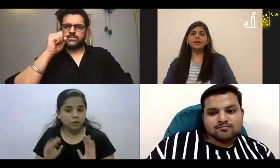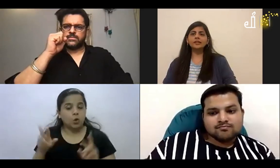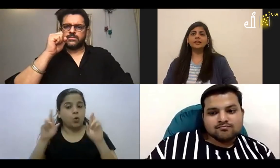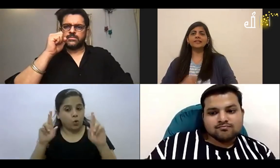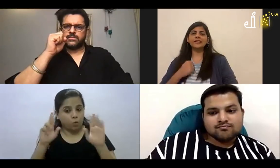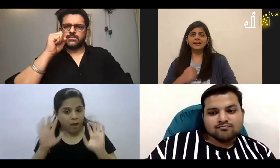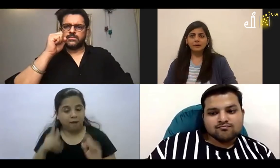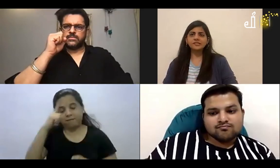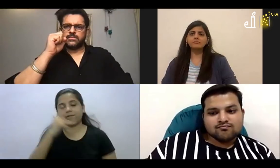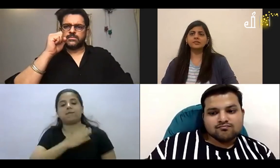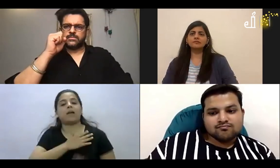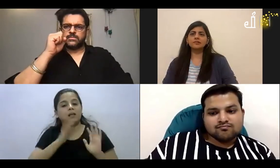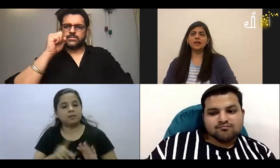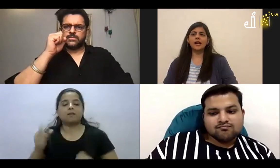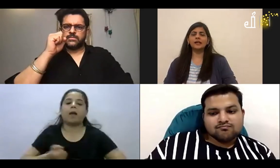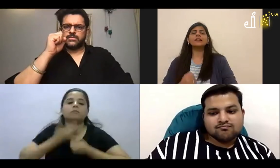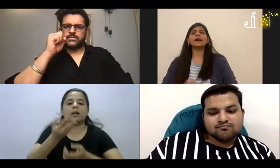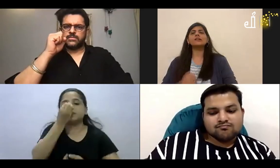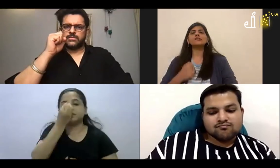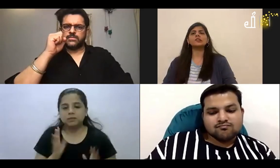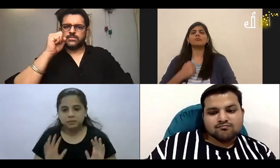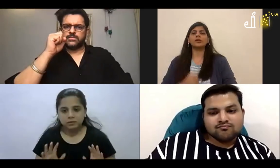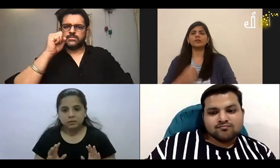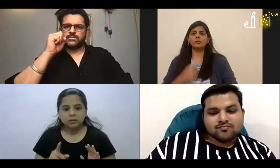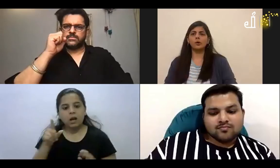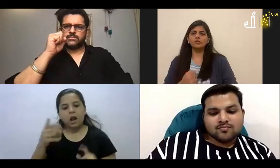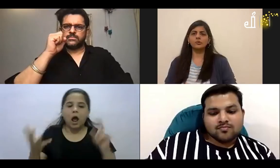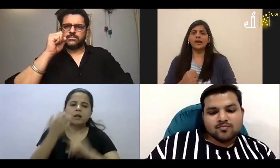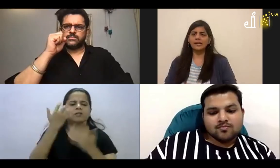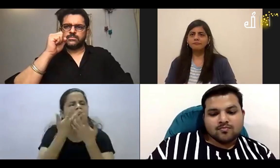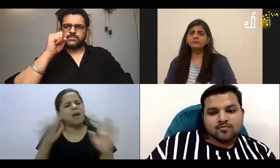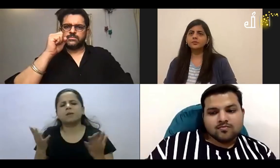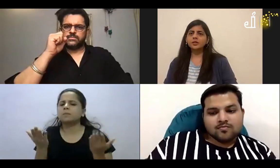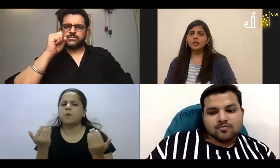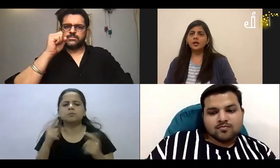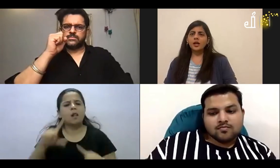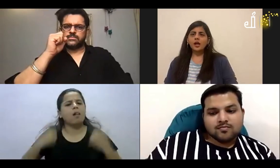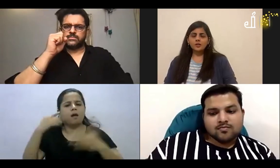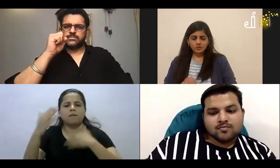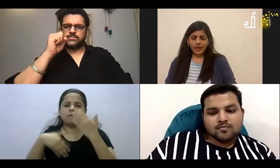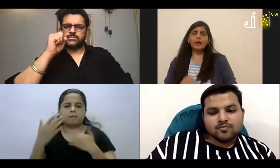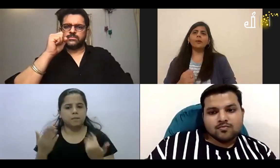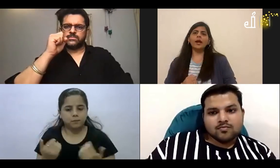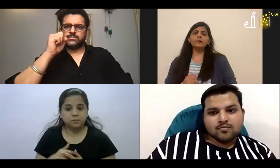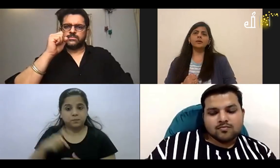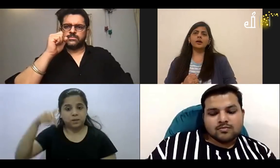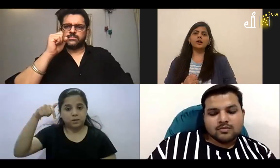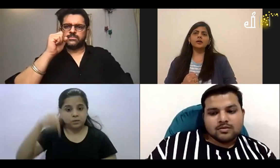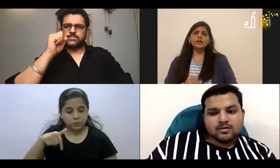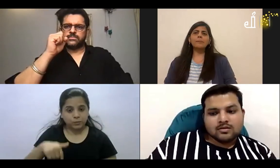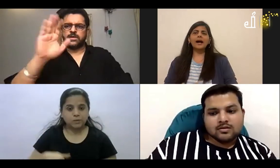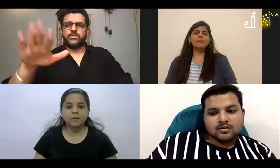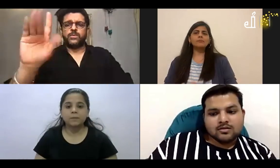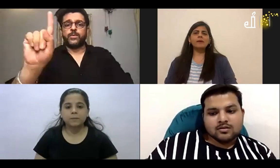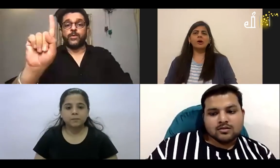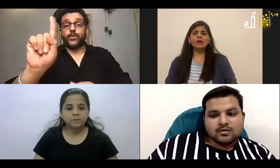and faith that they can express themselves and they can achieve whatever they want to do in life. Today, when I